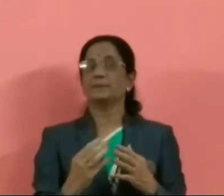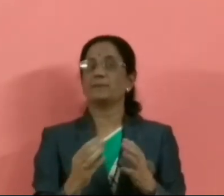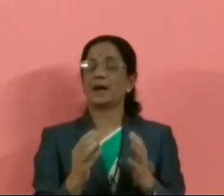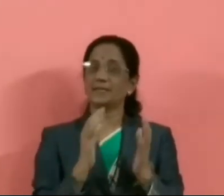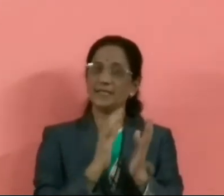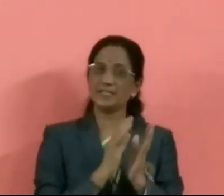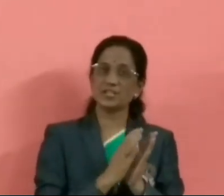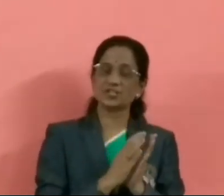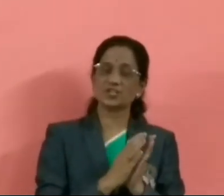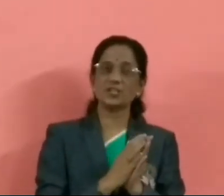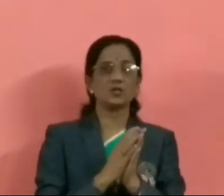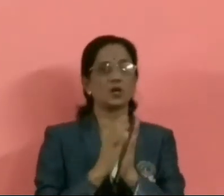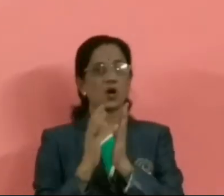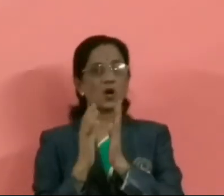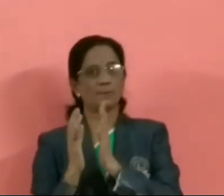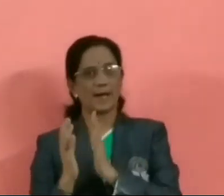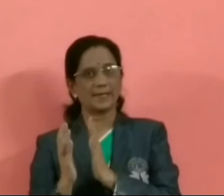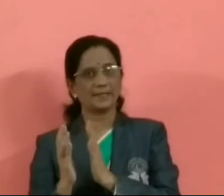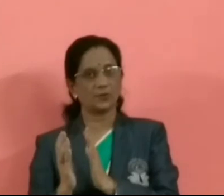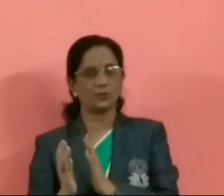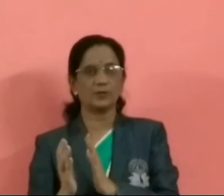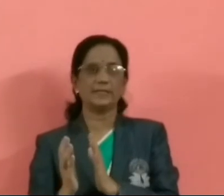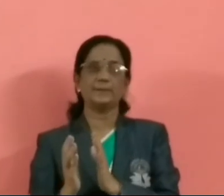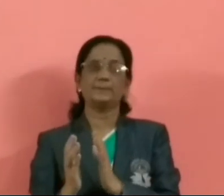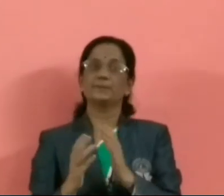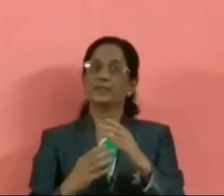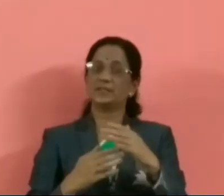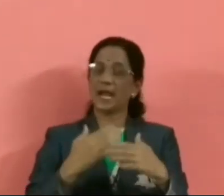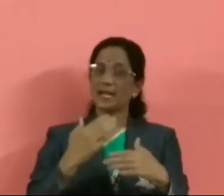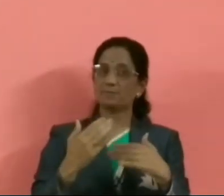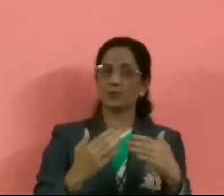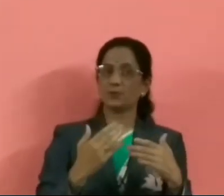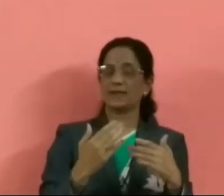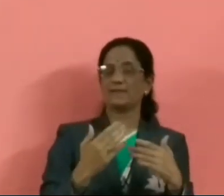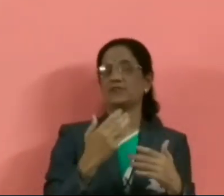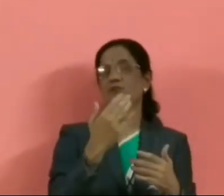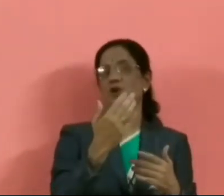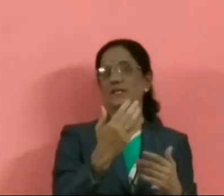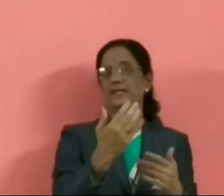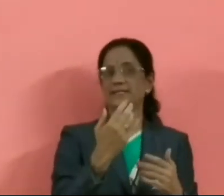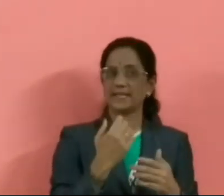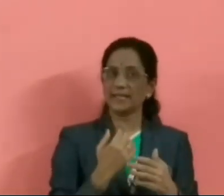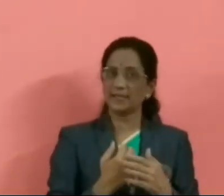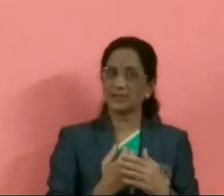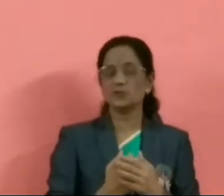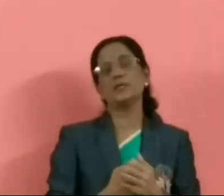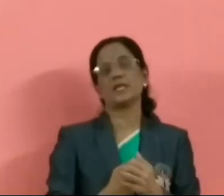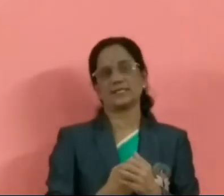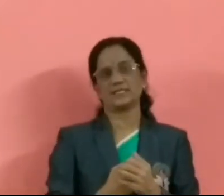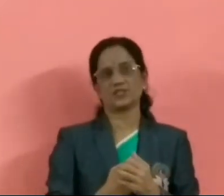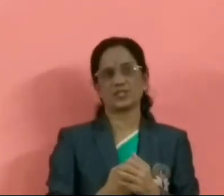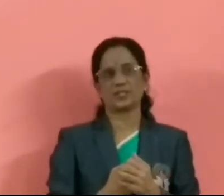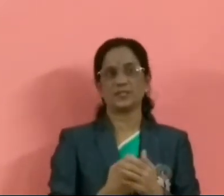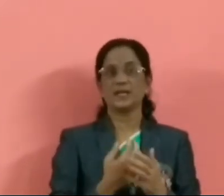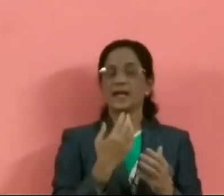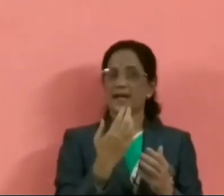by the injection or by the orally, that program we called as a immunization. And